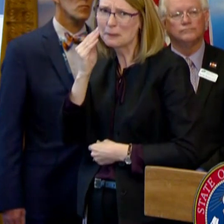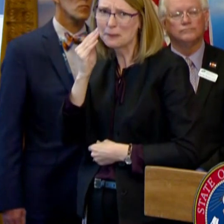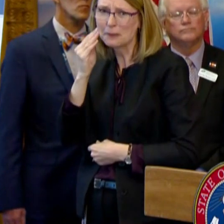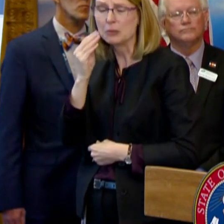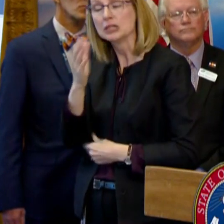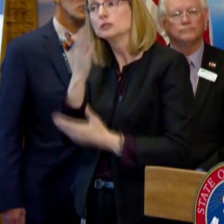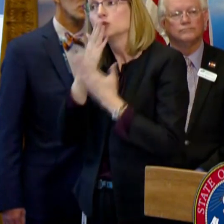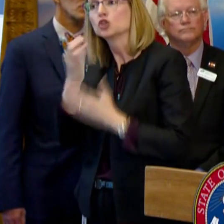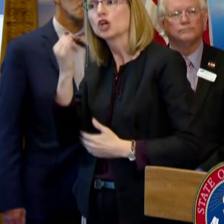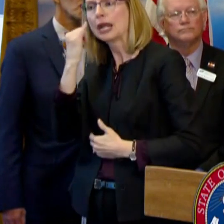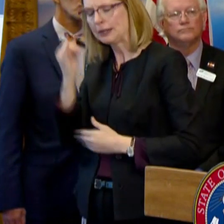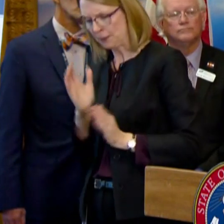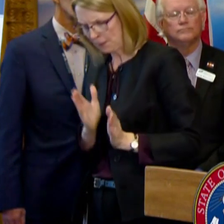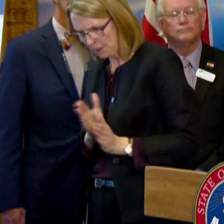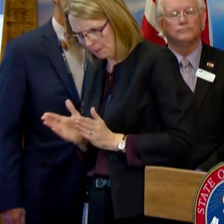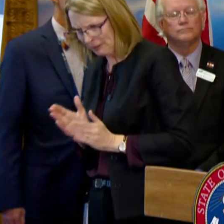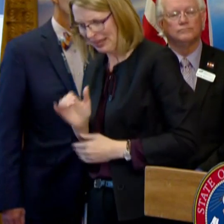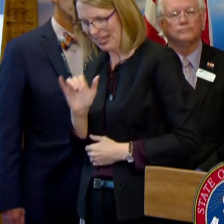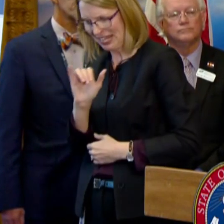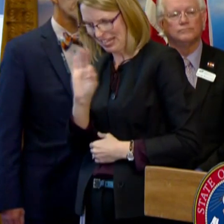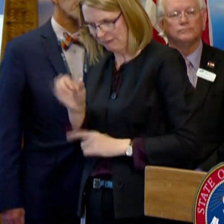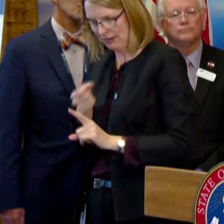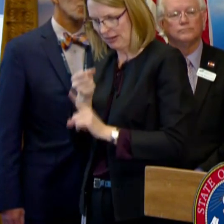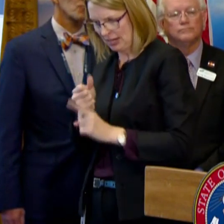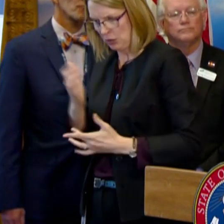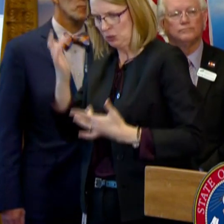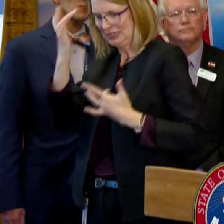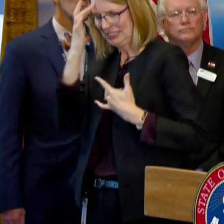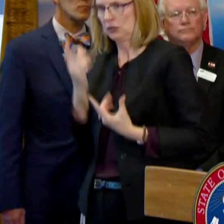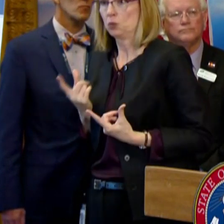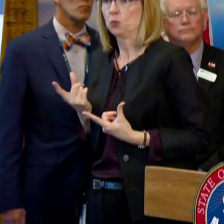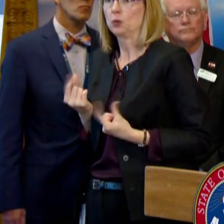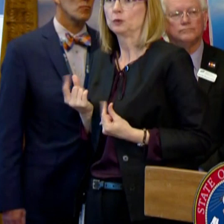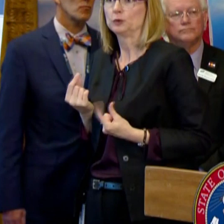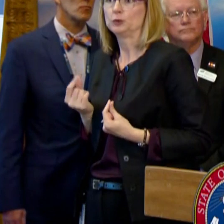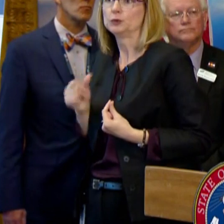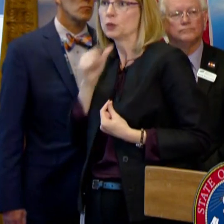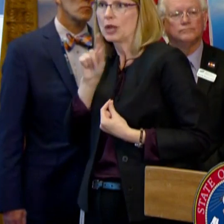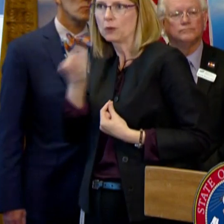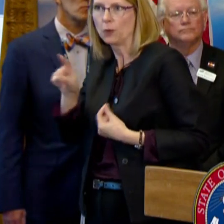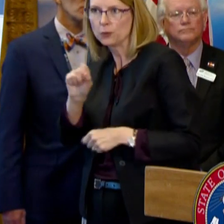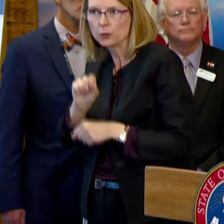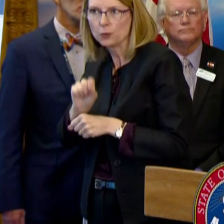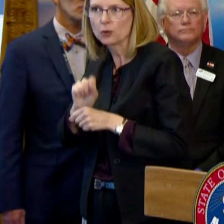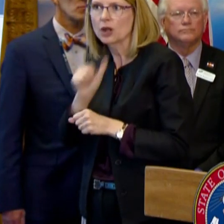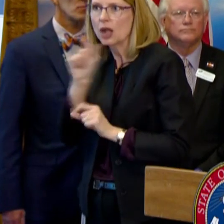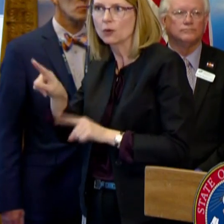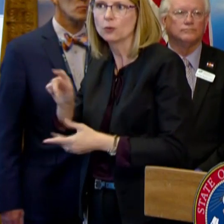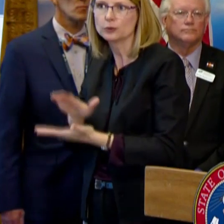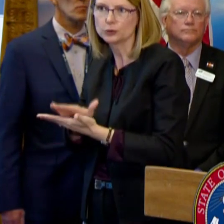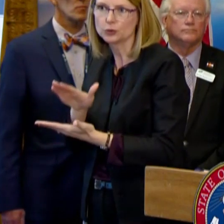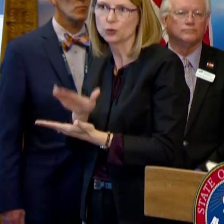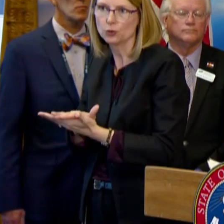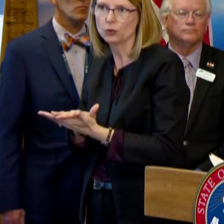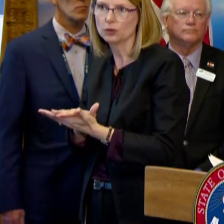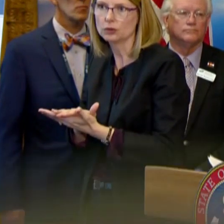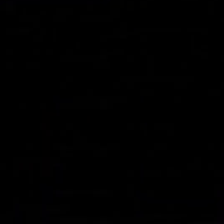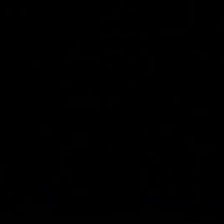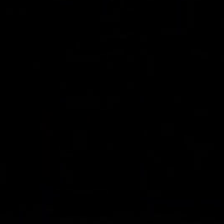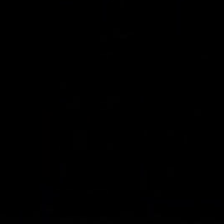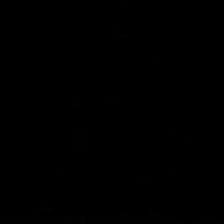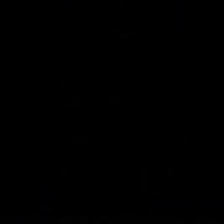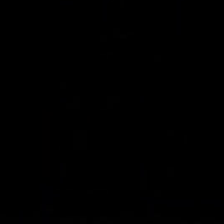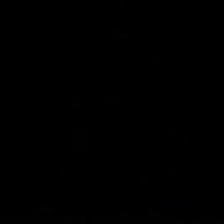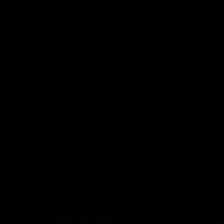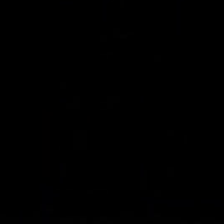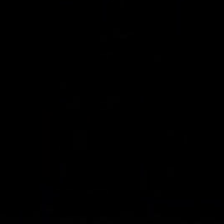plans around working from home or a plan B for childcare if possible. And if that, I would like to turn the mic over to